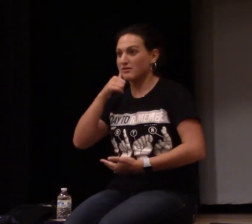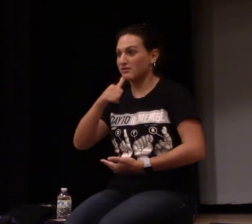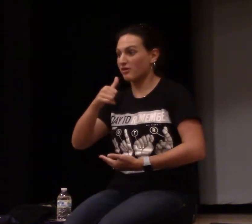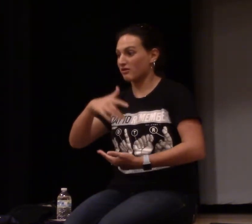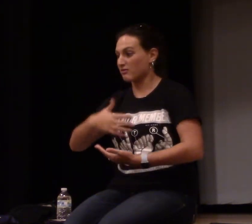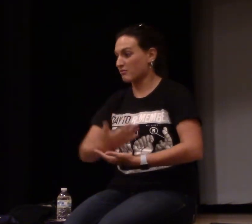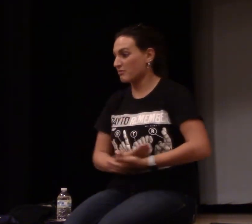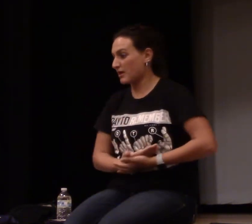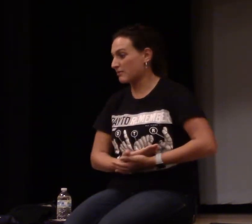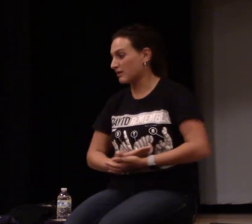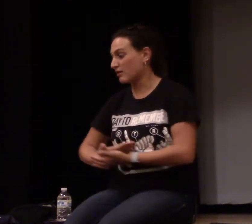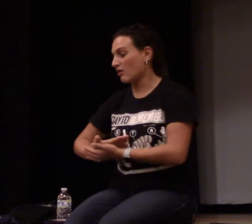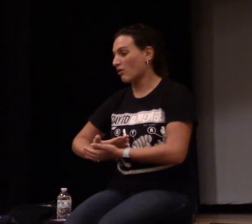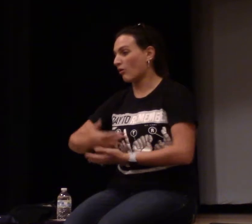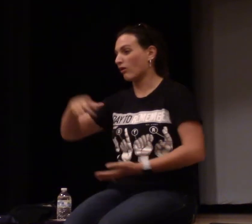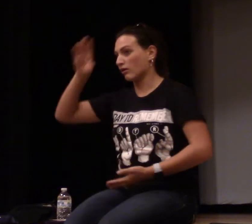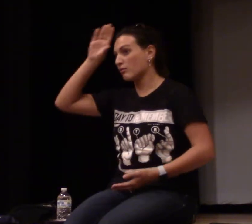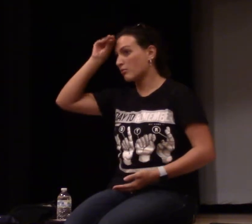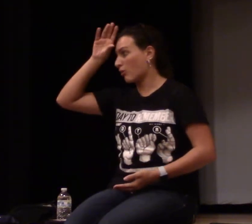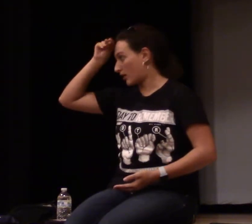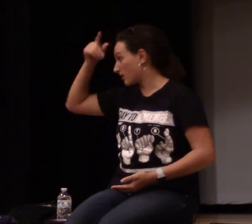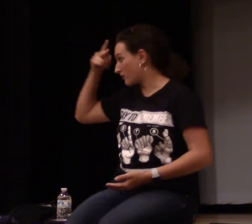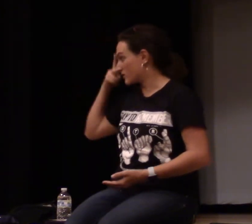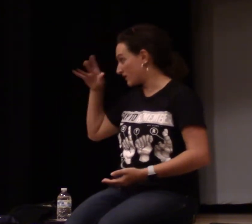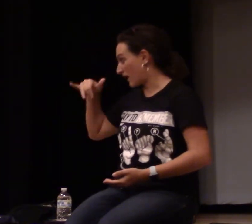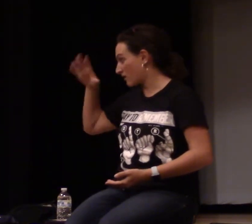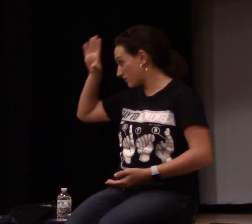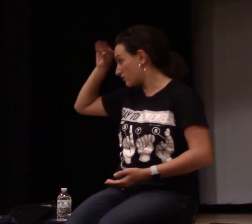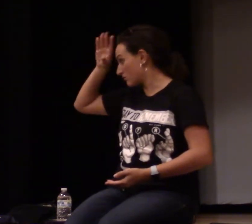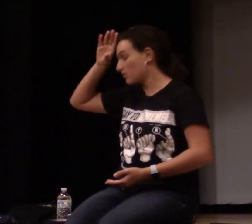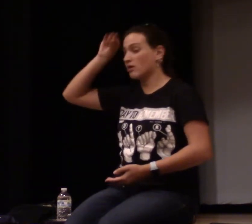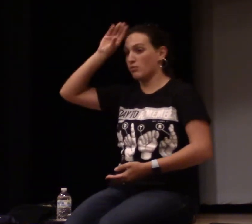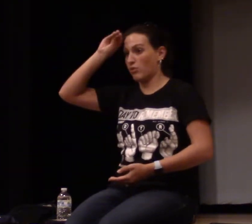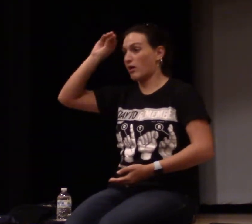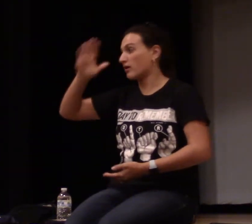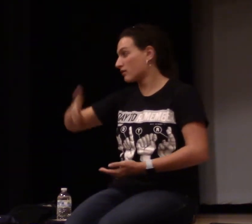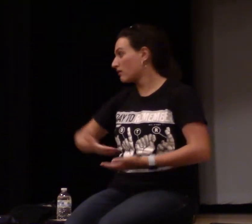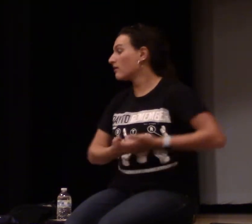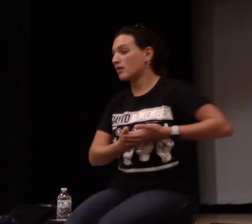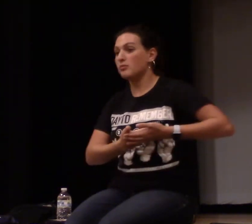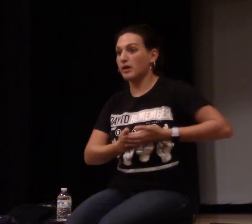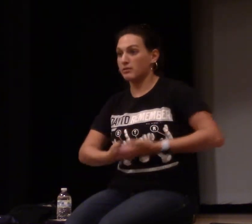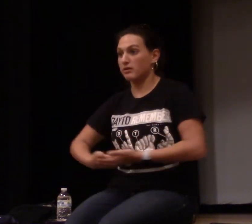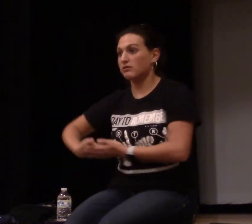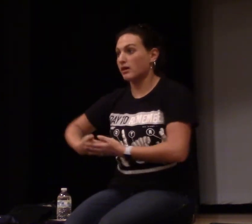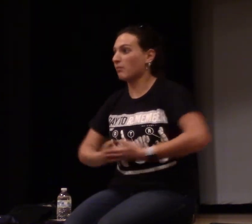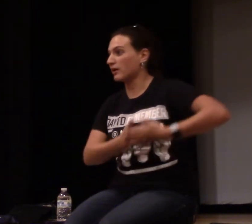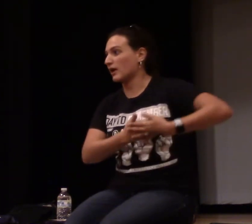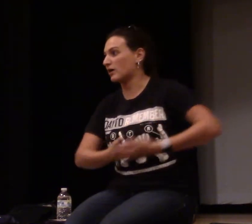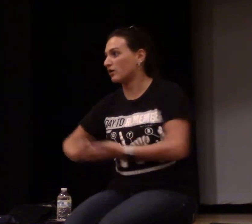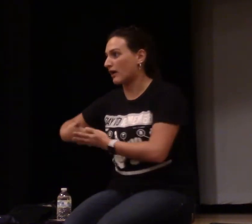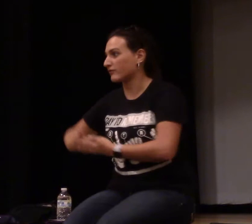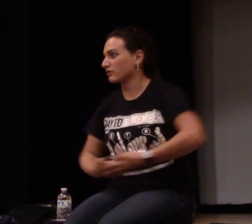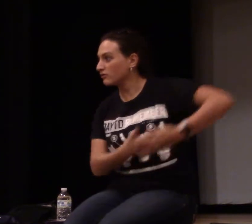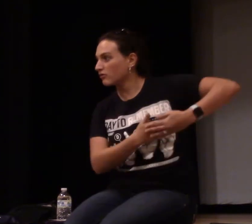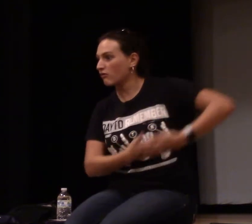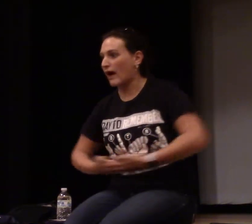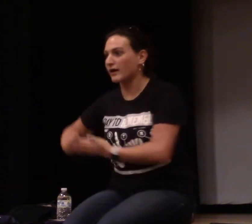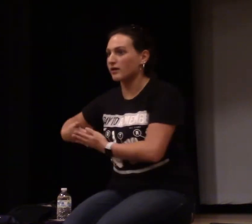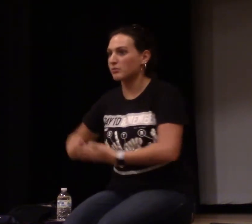girl, baby, or boy. Have you seen that too? Boy, baby. Yep. And again, you don't have to rock it, but that